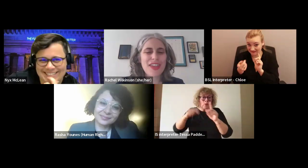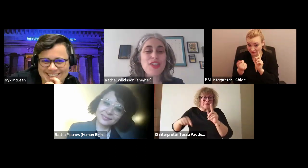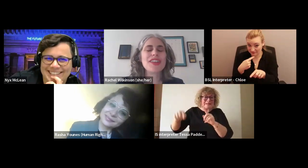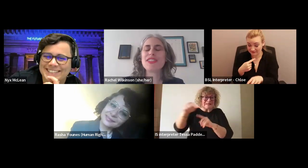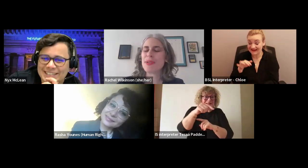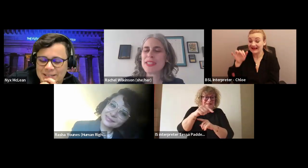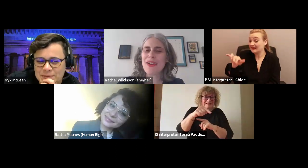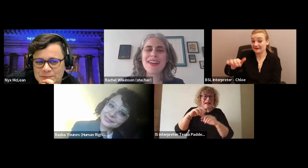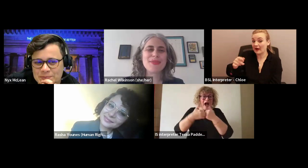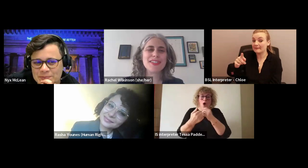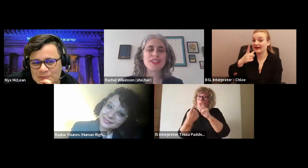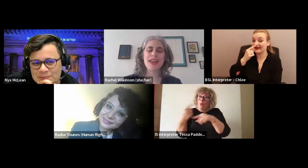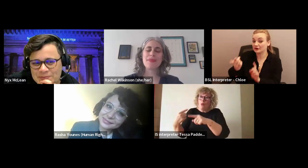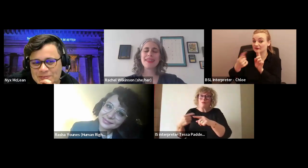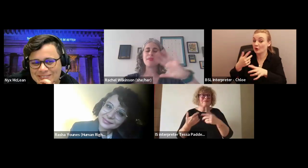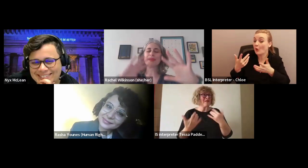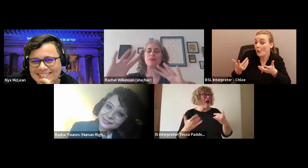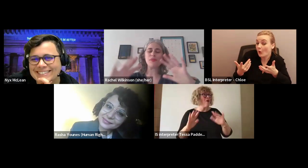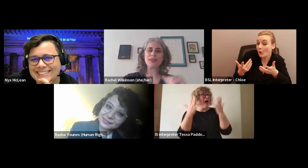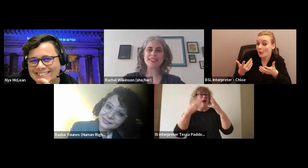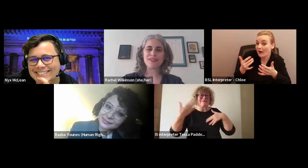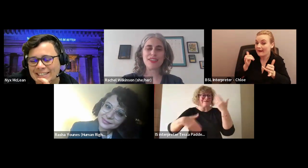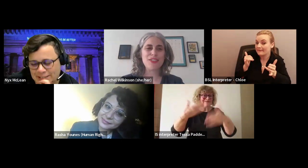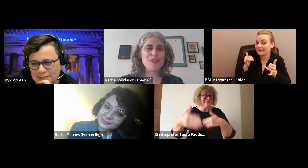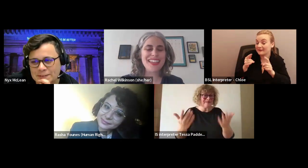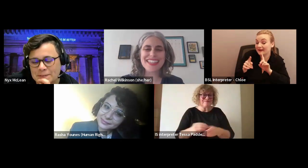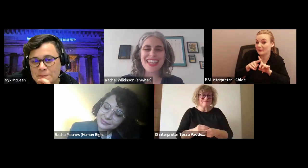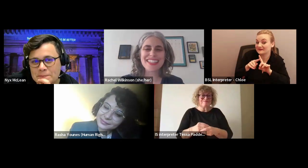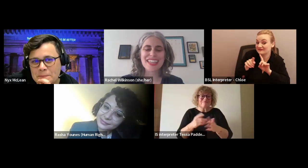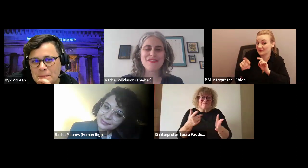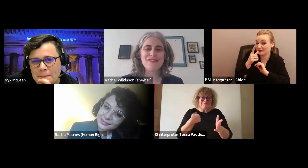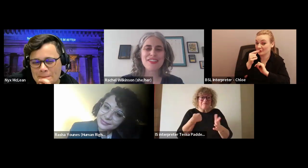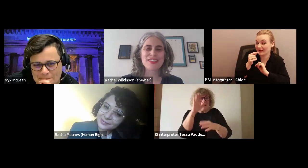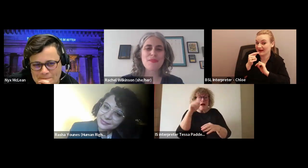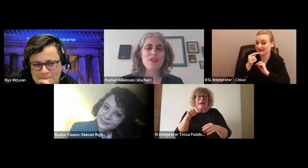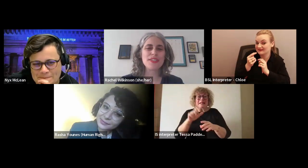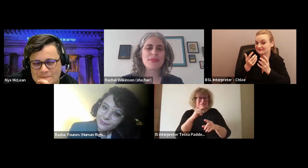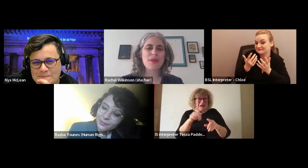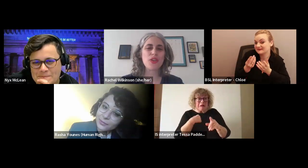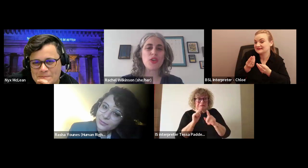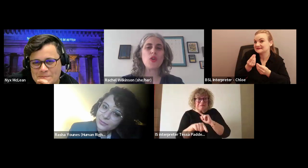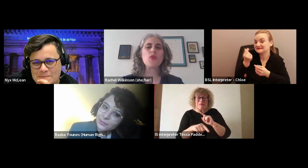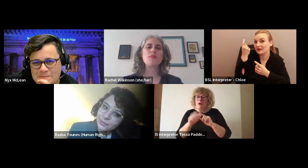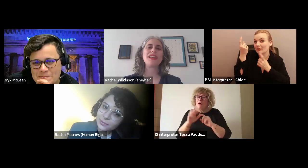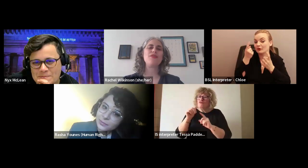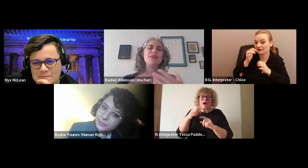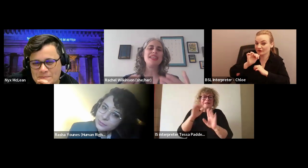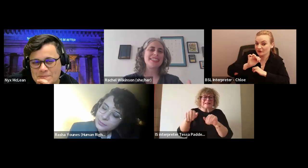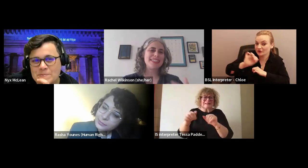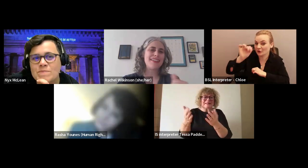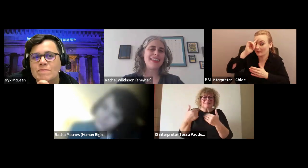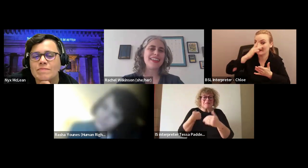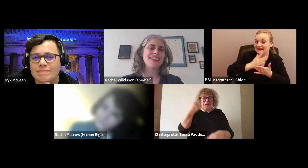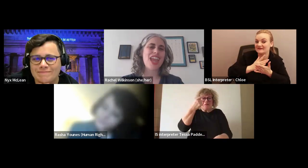wondering if you can respond to that, or I was wondering to try and make it a bit more positive, if you'd, Nix, like to give some thoughts about what you believe